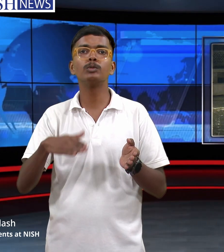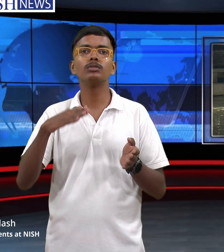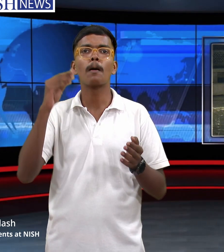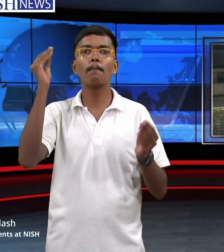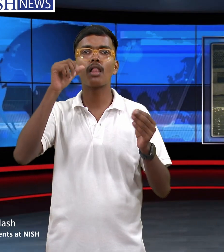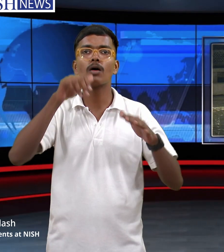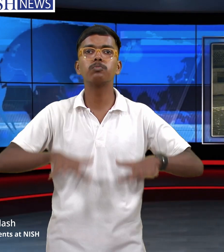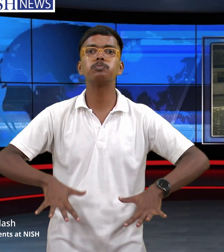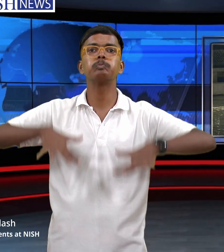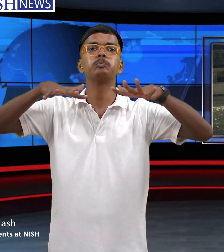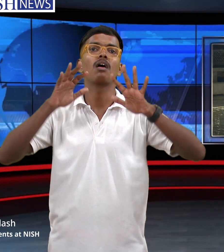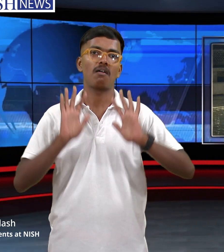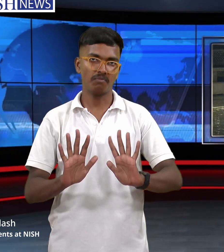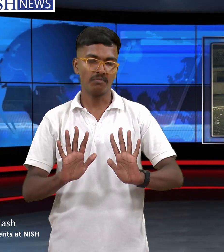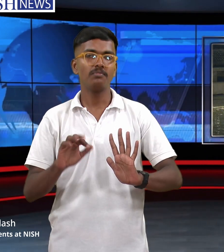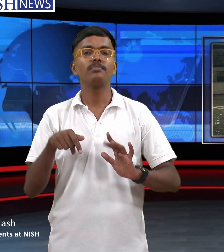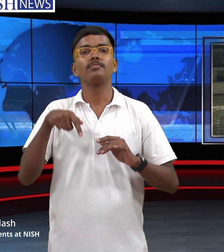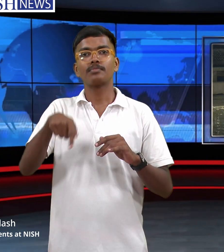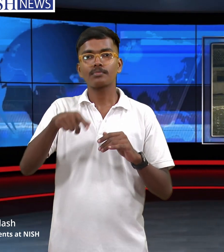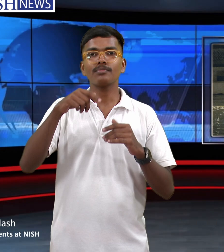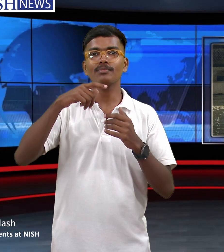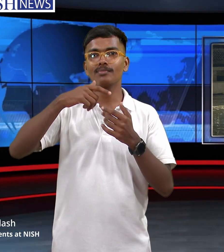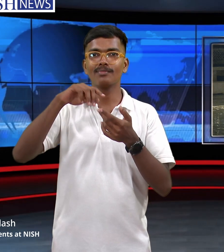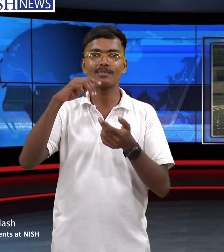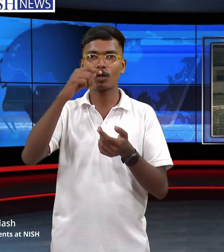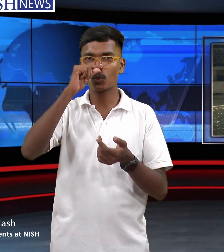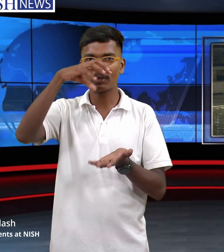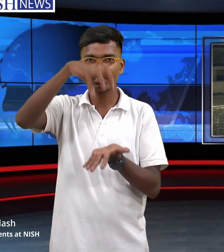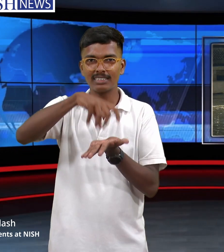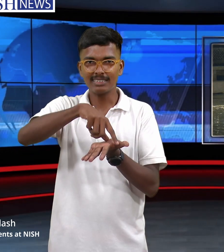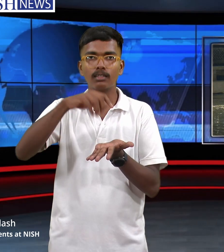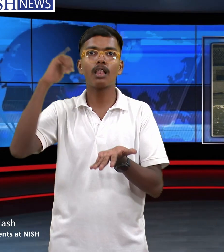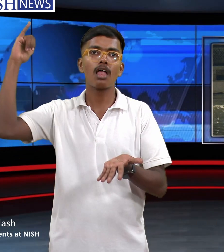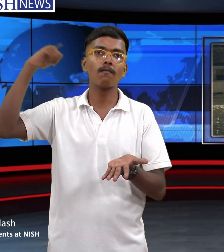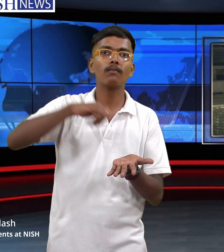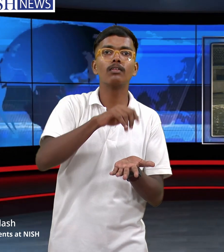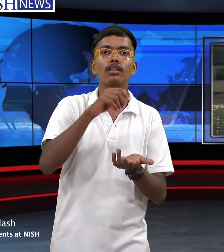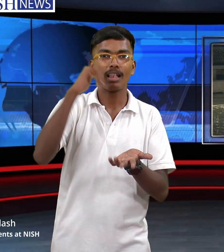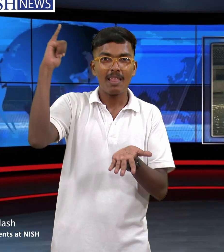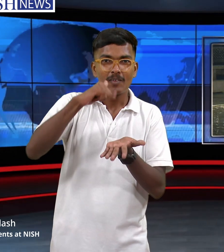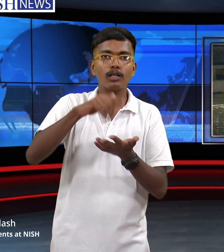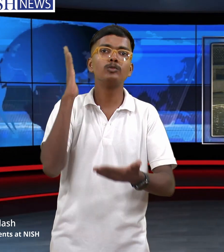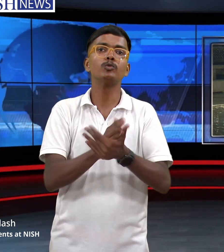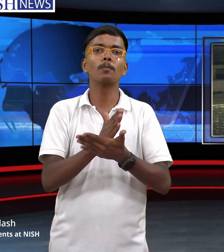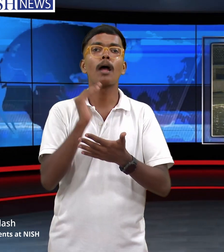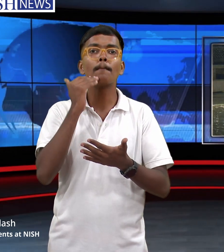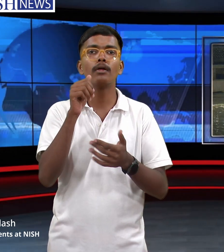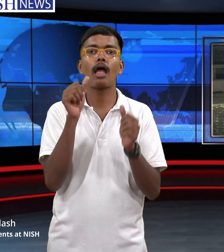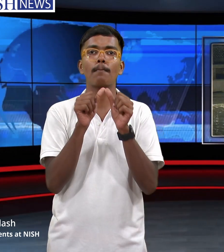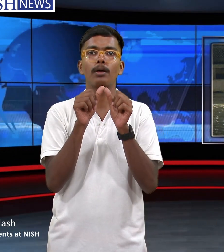The airport began diverting all incoming flights. Dubai, the Middle East financial center, was paralyzed by the heavy storms